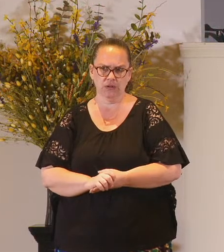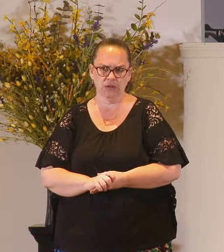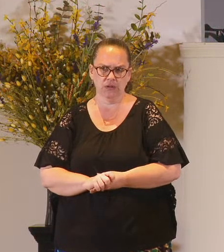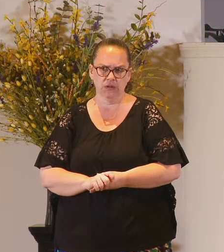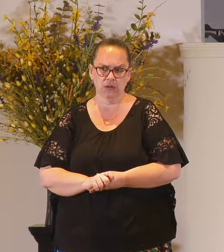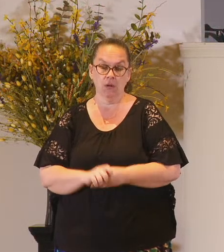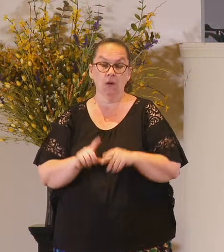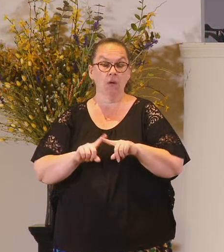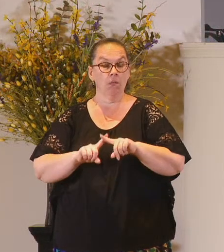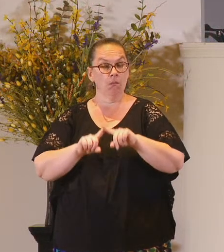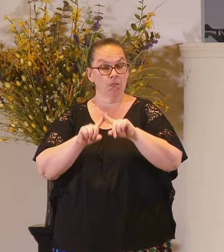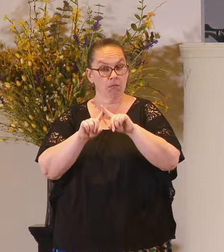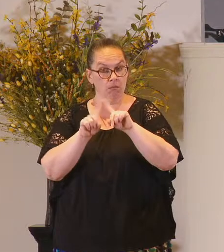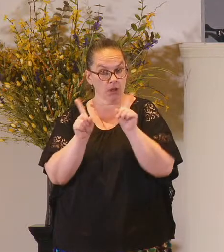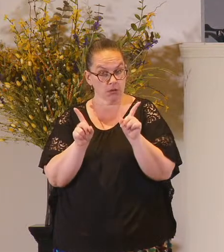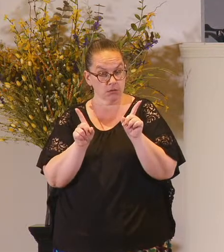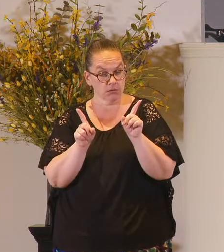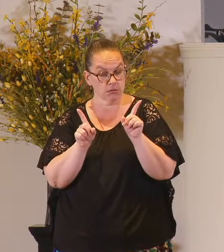But